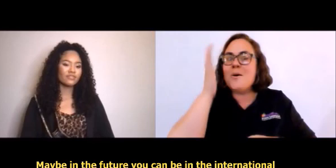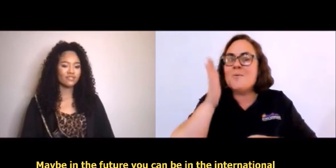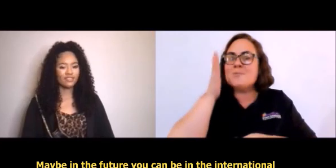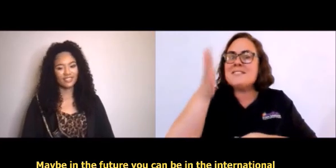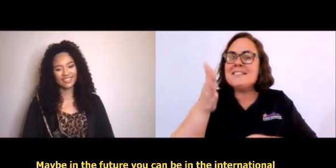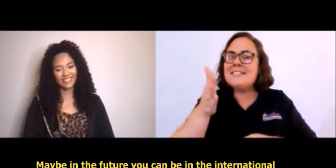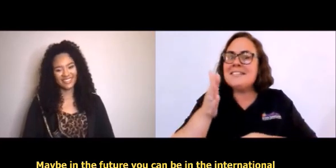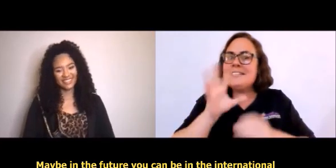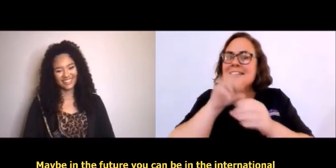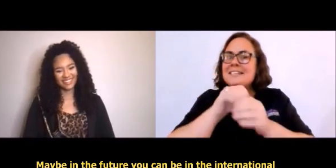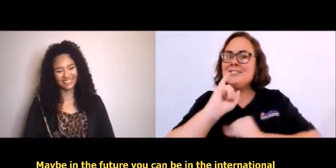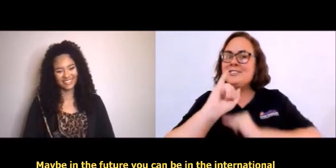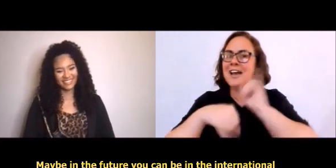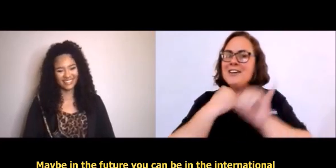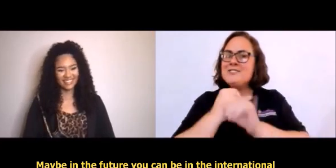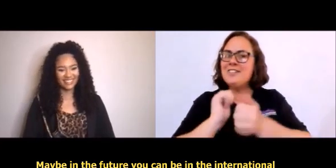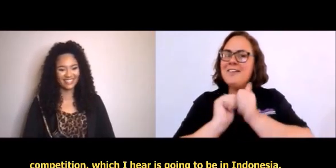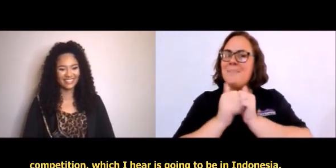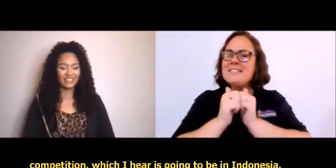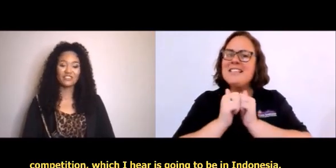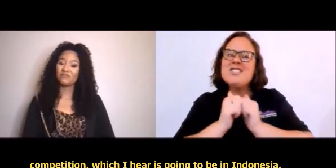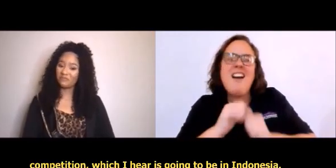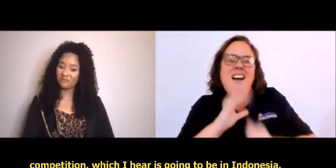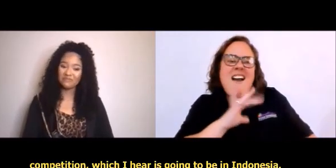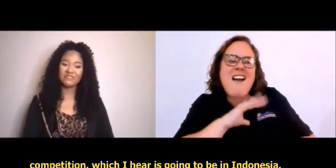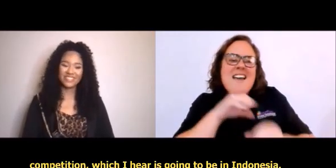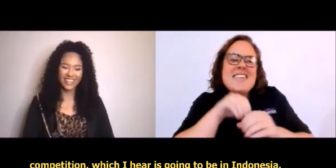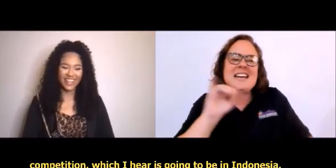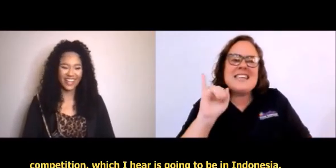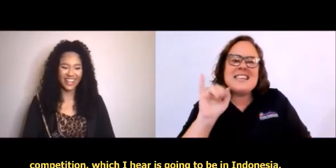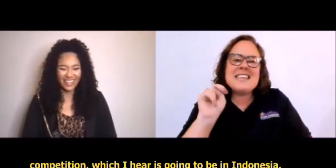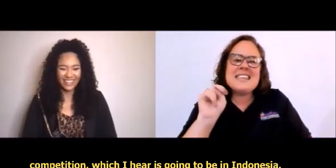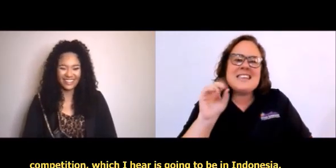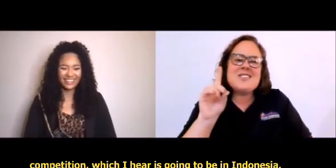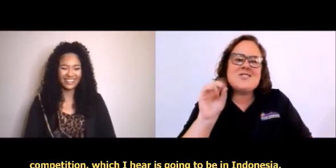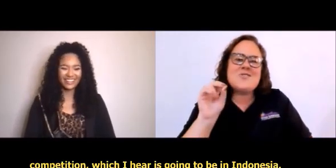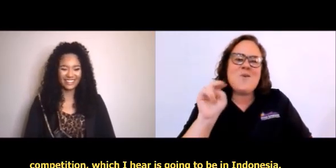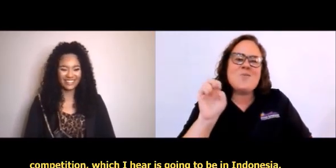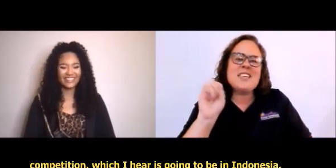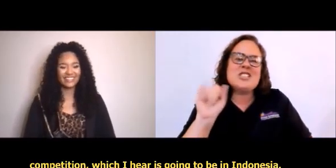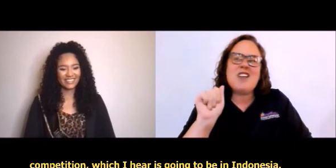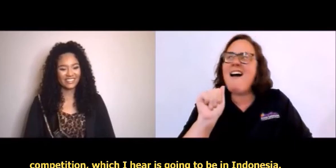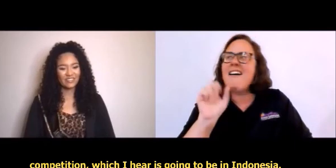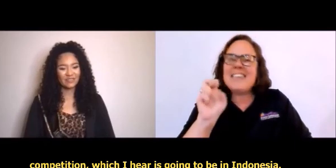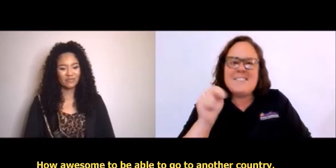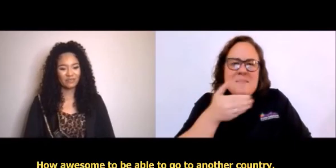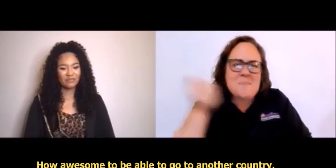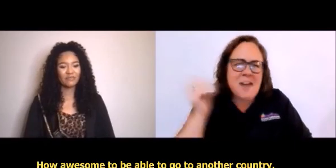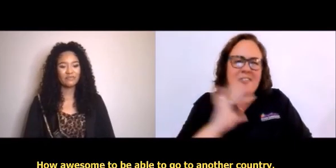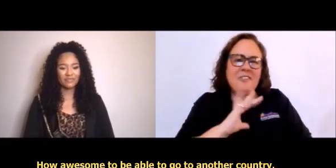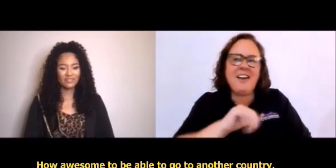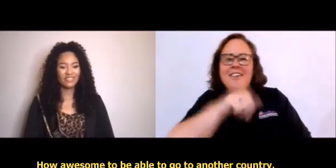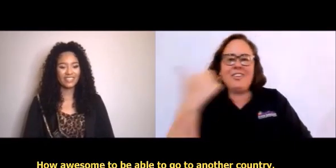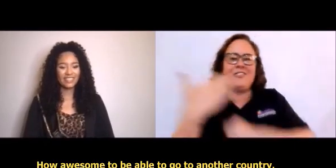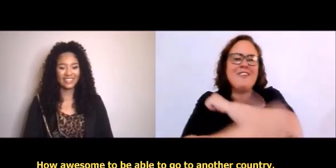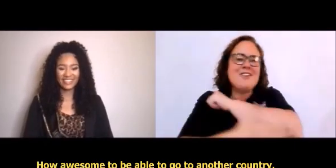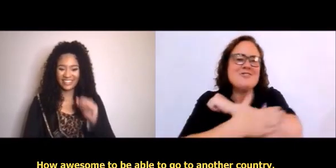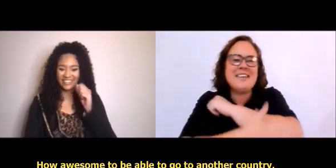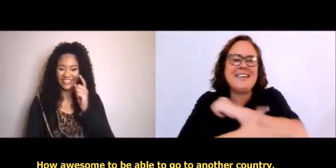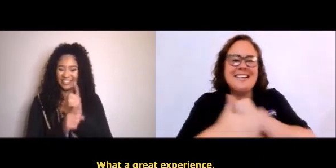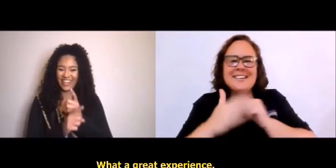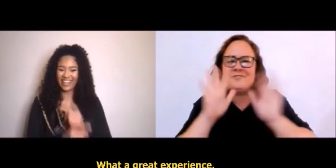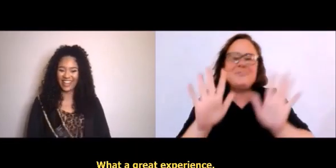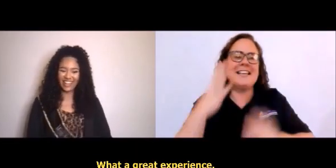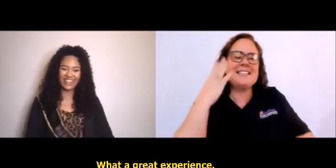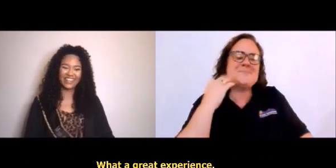future you can be in the international competition, which I hear is going to be in Indonesia. How awesome to be able to go to another country.